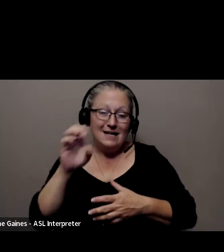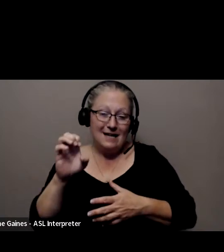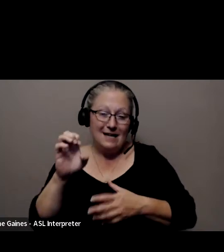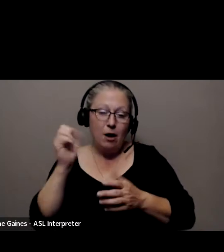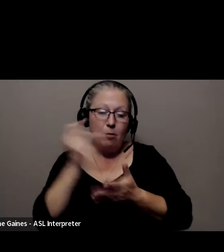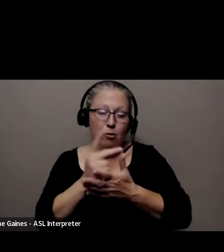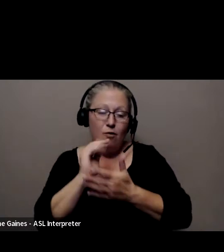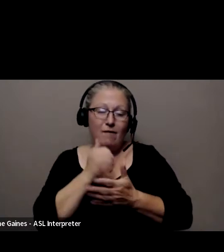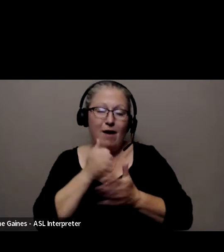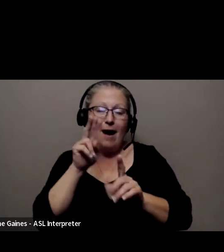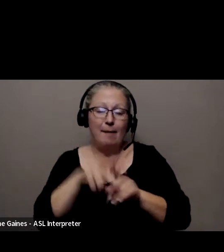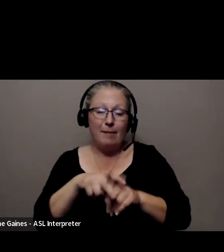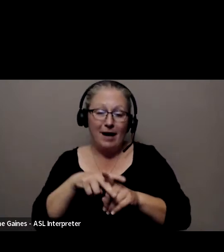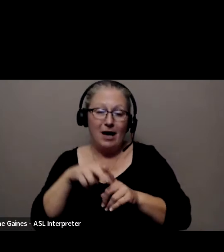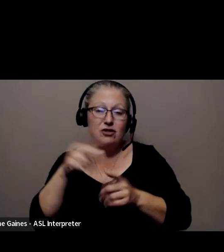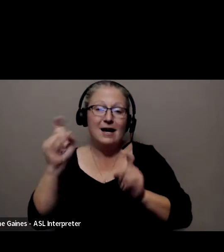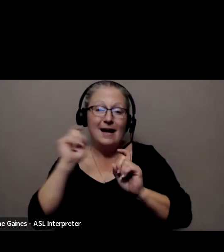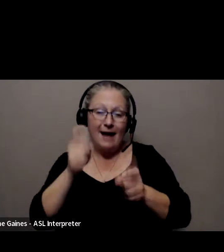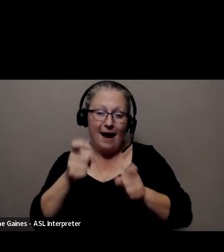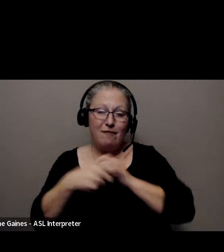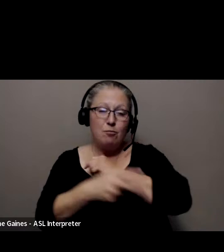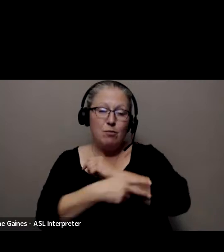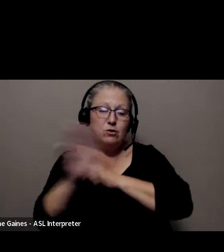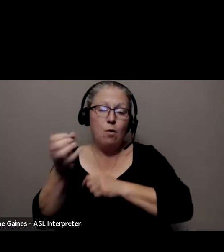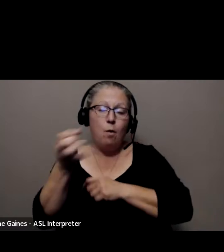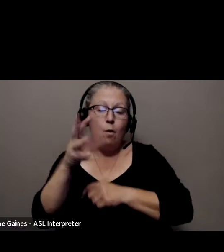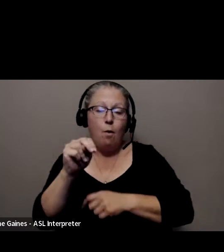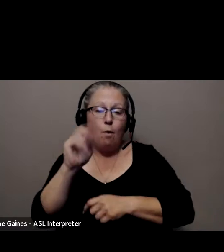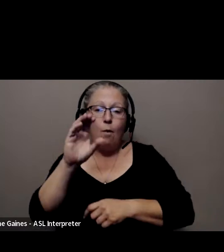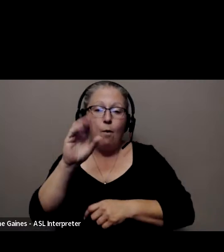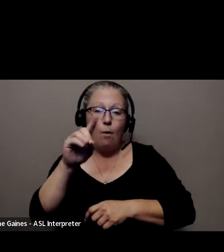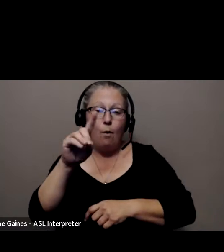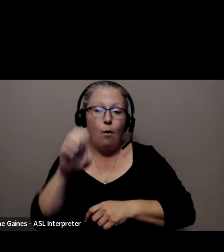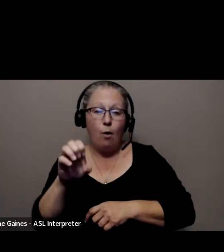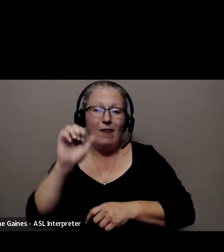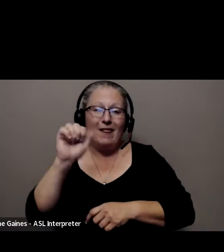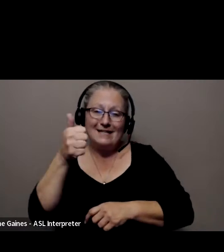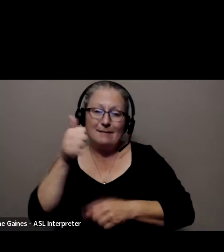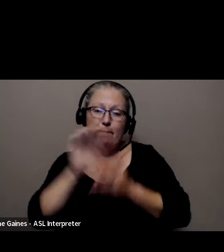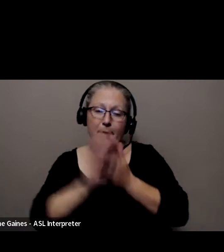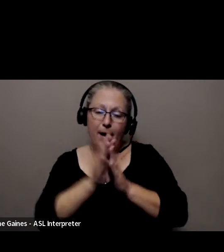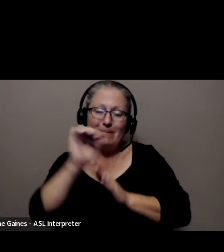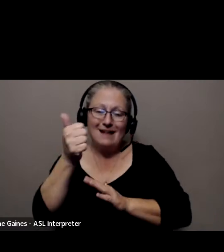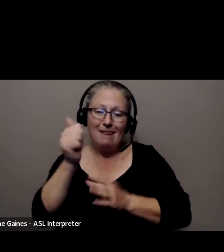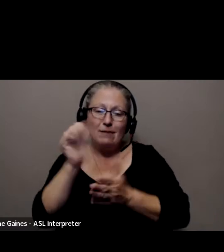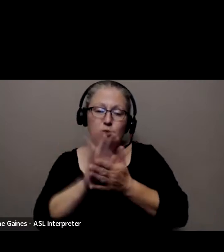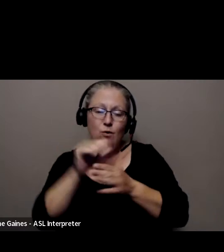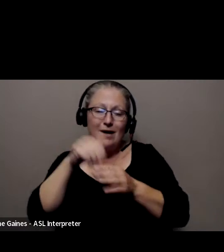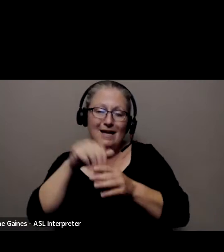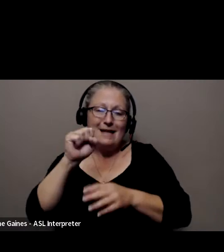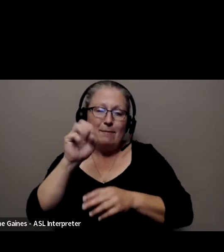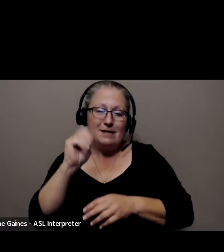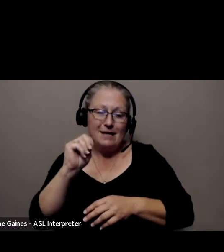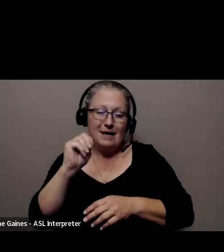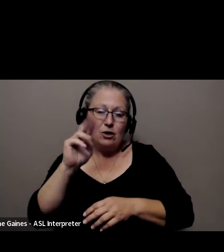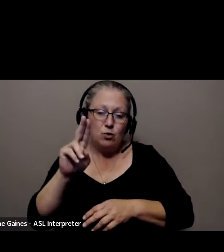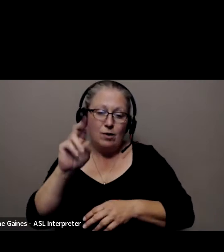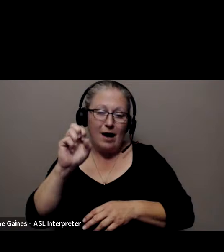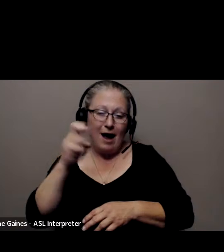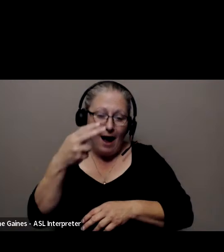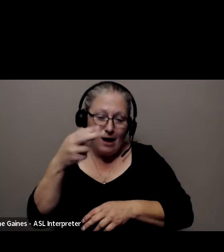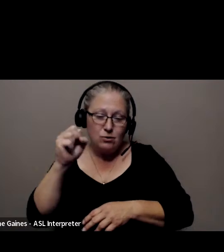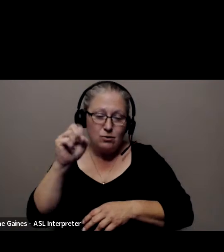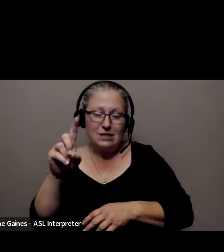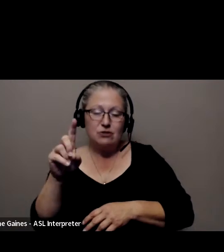our application, gave Bridge its own code as the 10th school in San Mateo Union High School